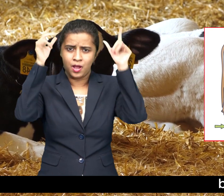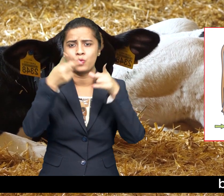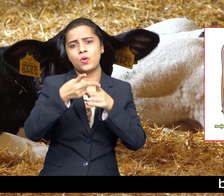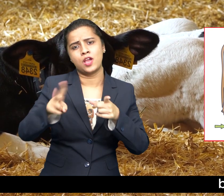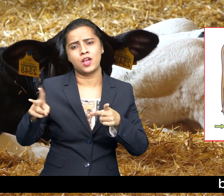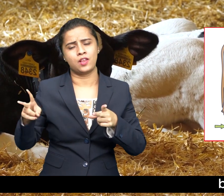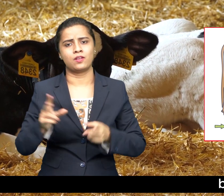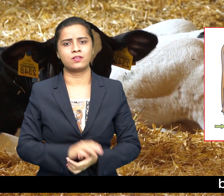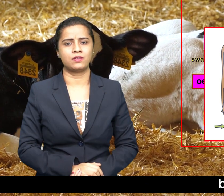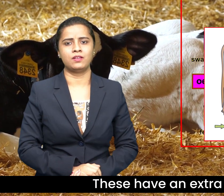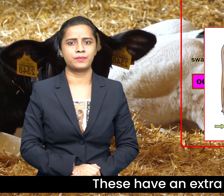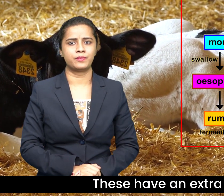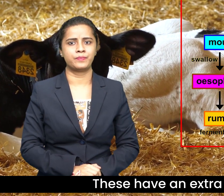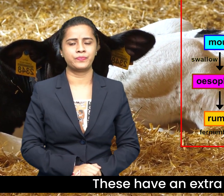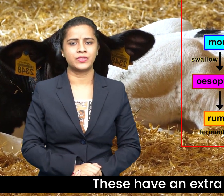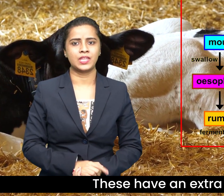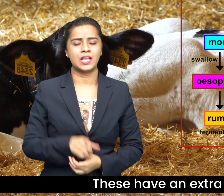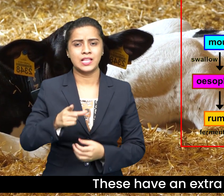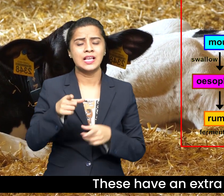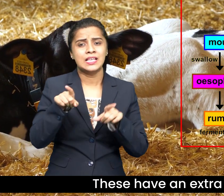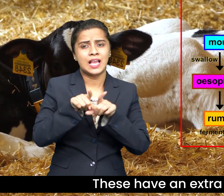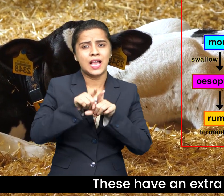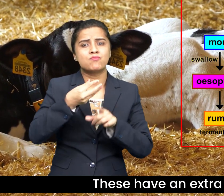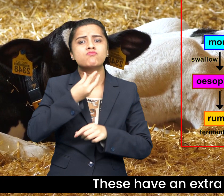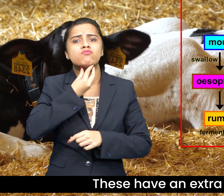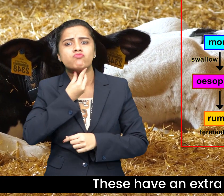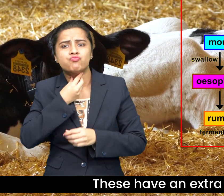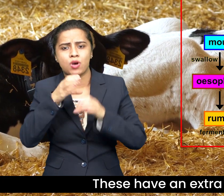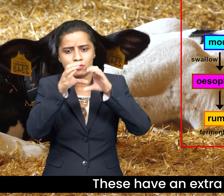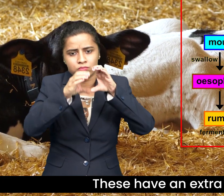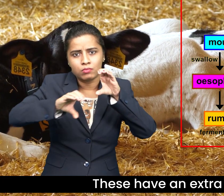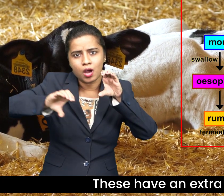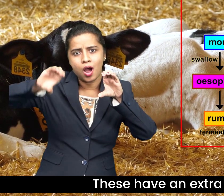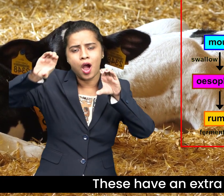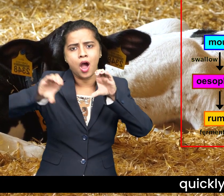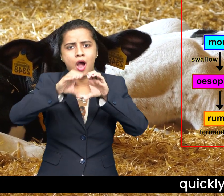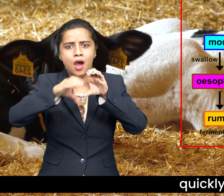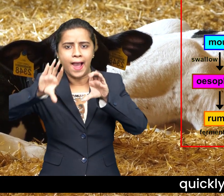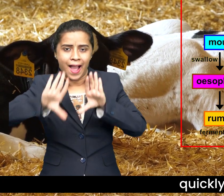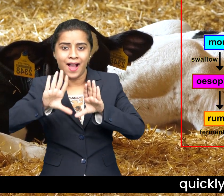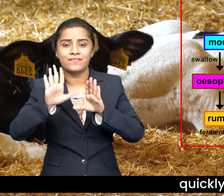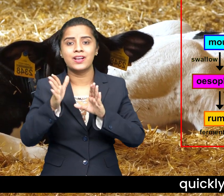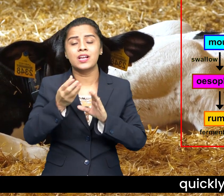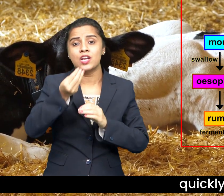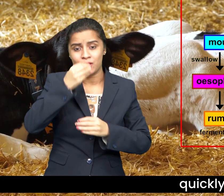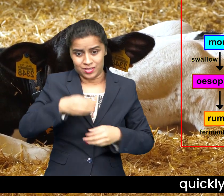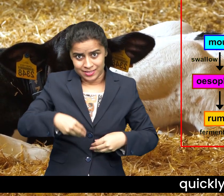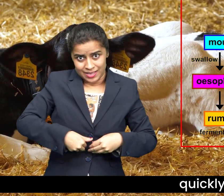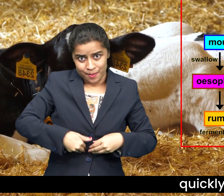etc. These have an extra pouch in the stomach to store quickly swallowed